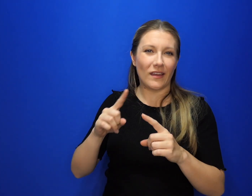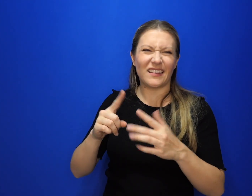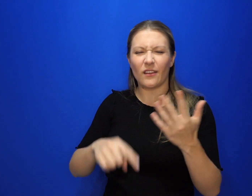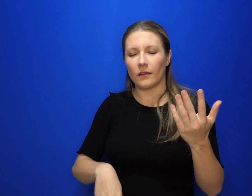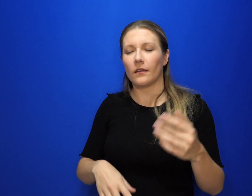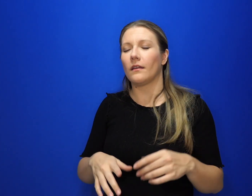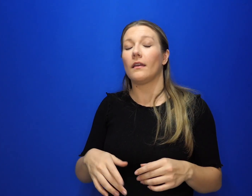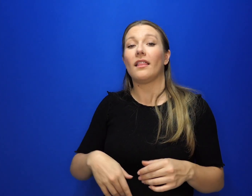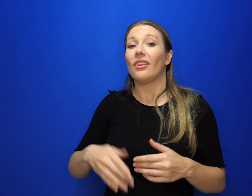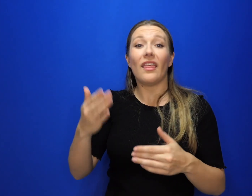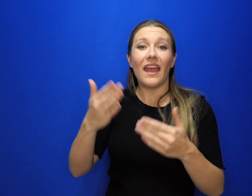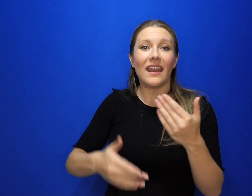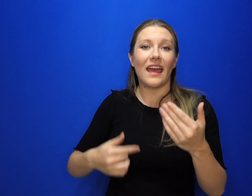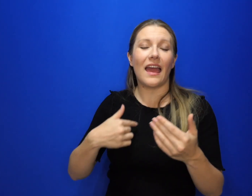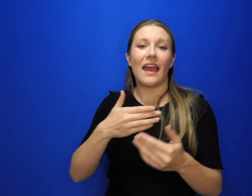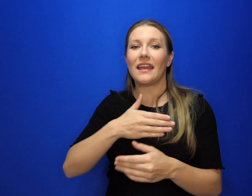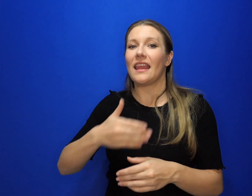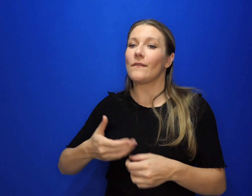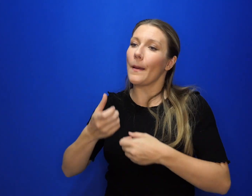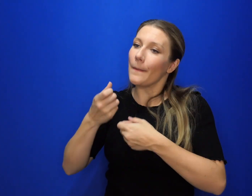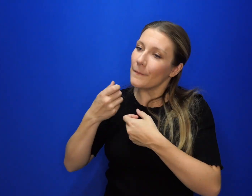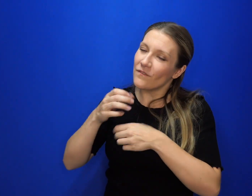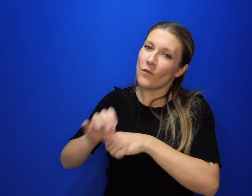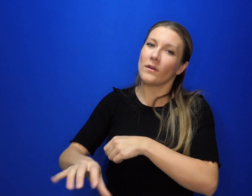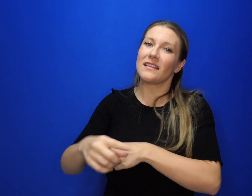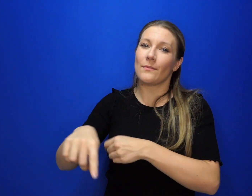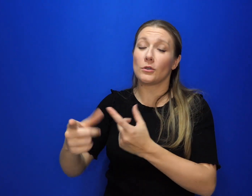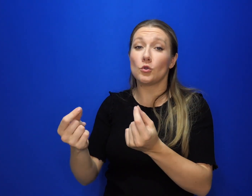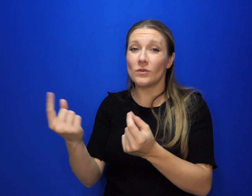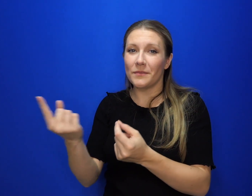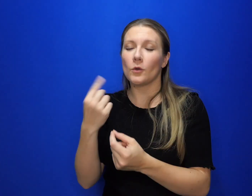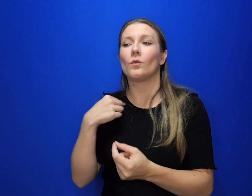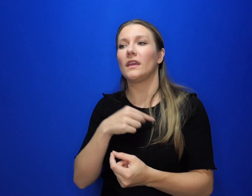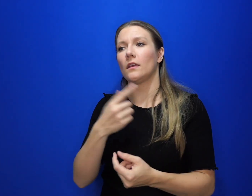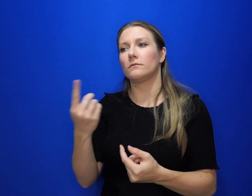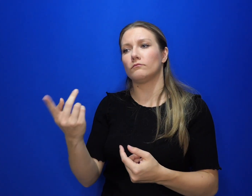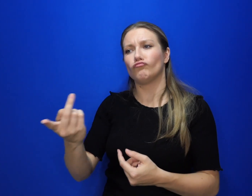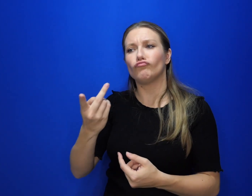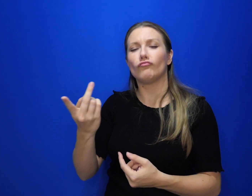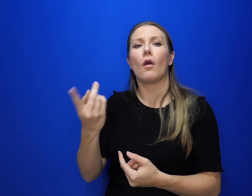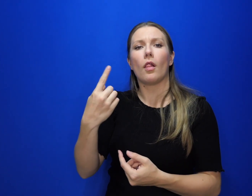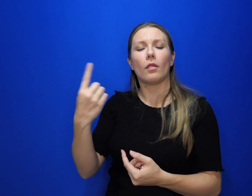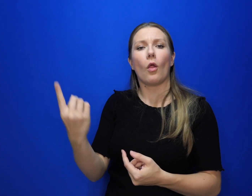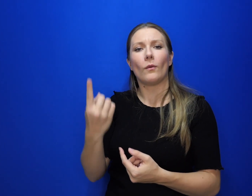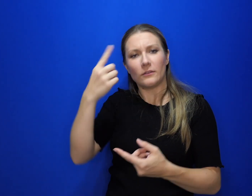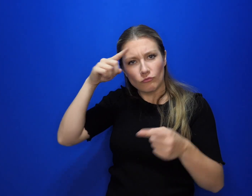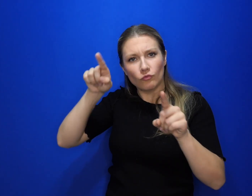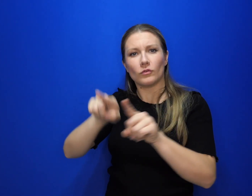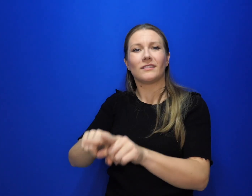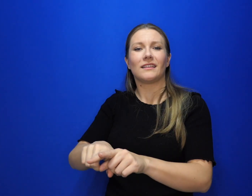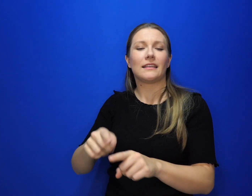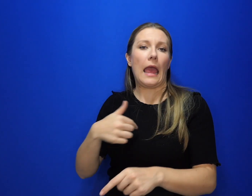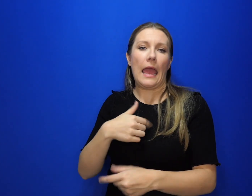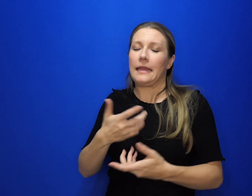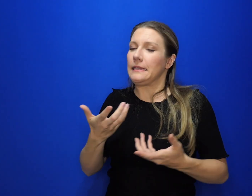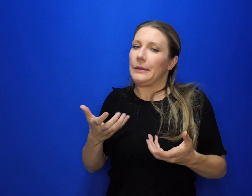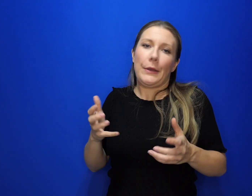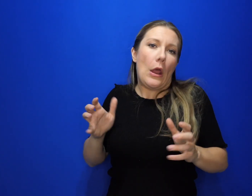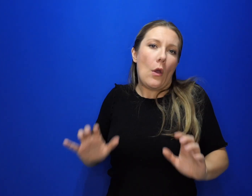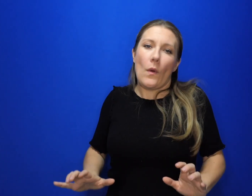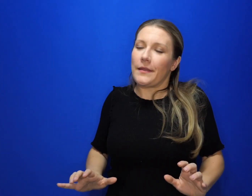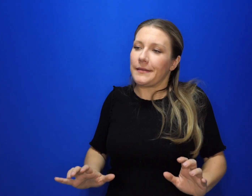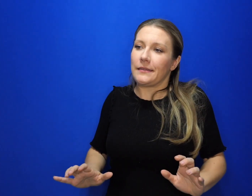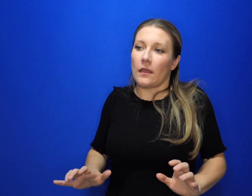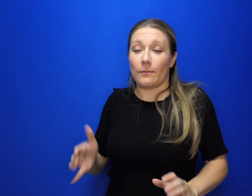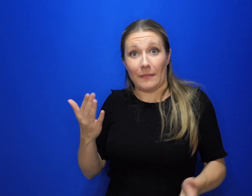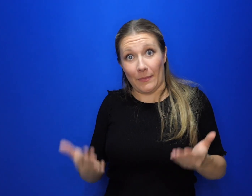I never made them do anything. We always did come to an agreement along the way, because I was never looking to be like, I